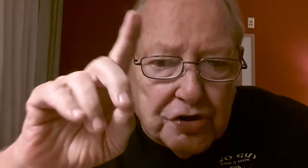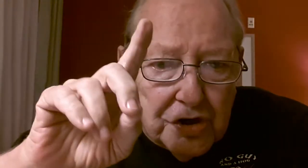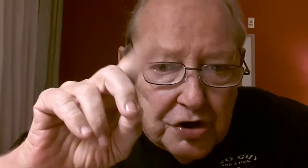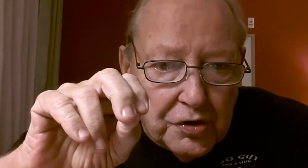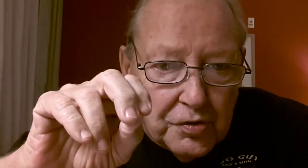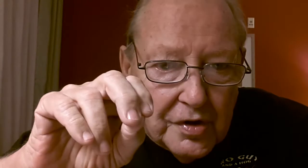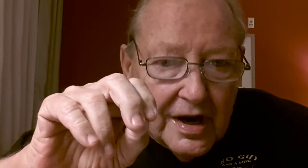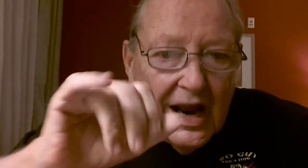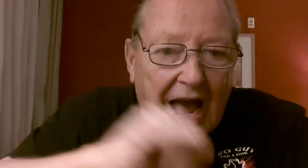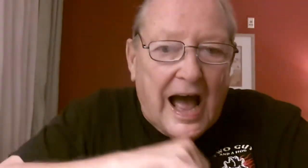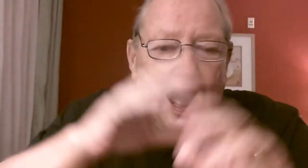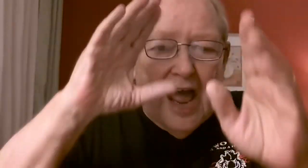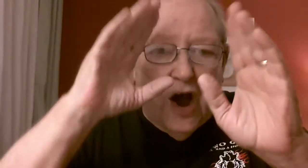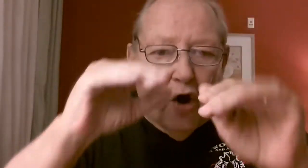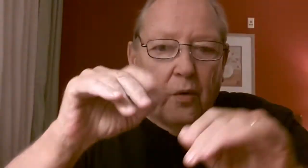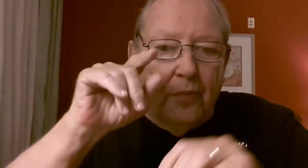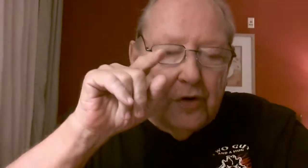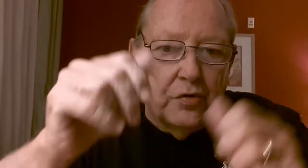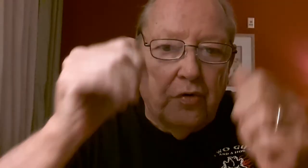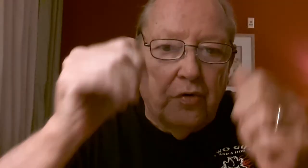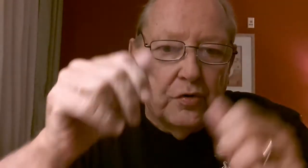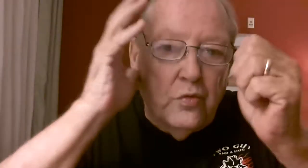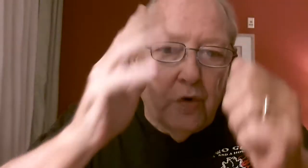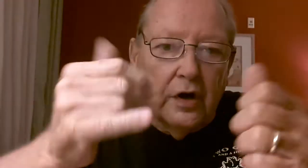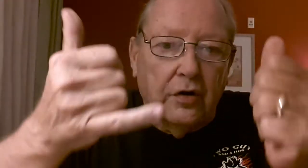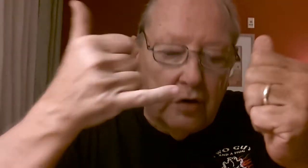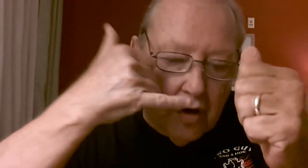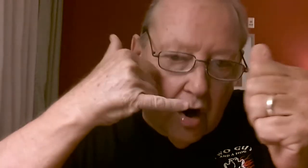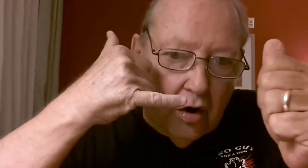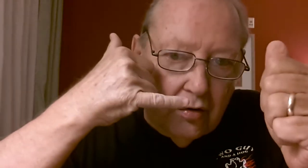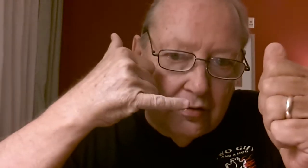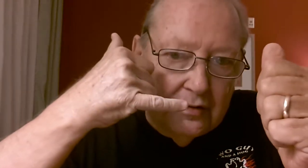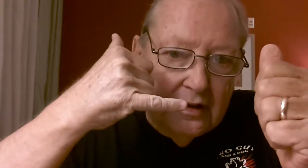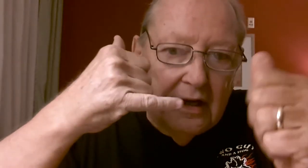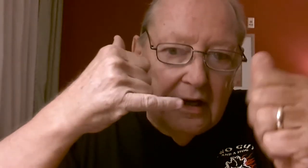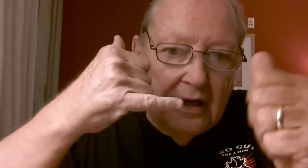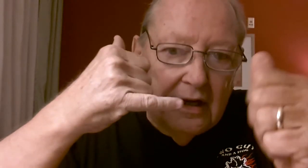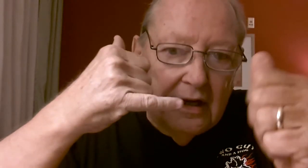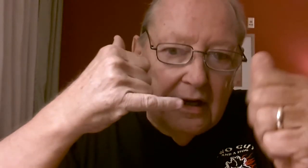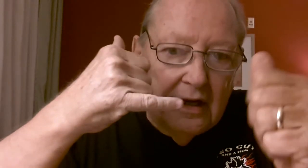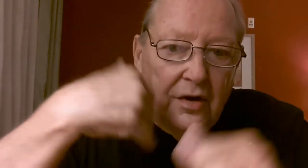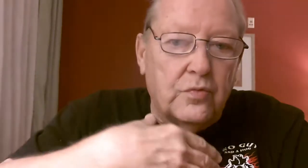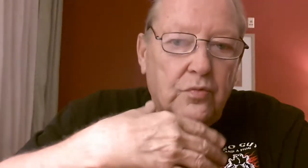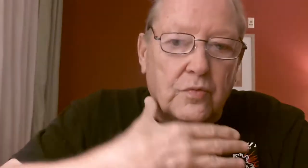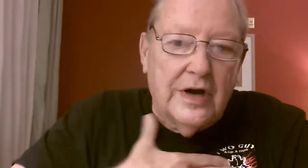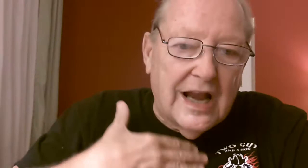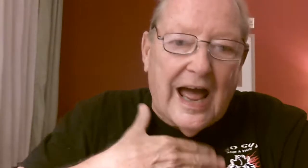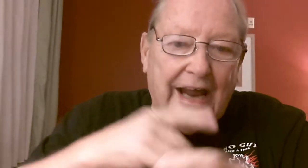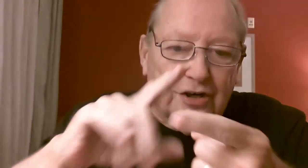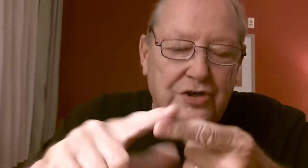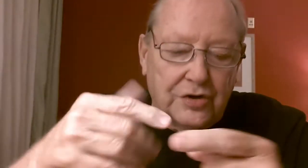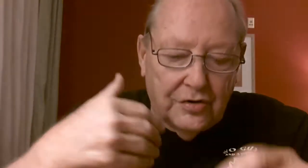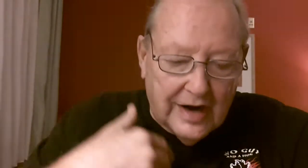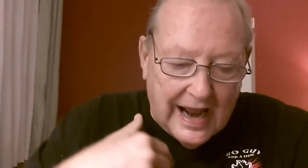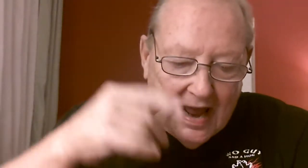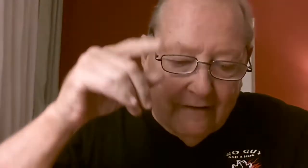do. I hope you will call. We would like to have